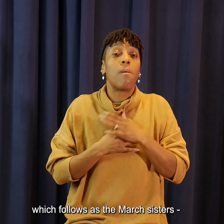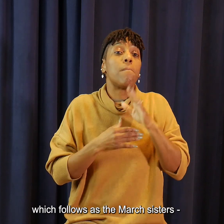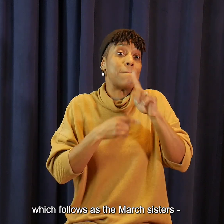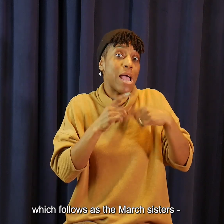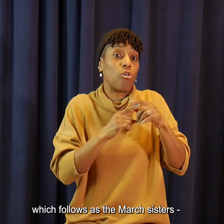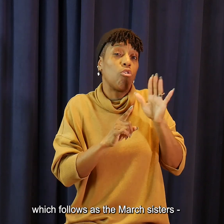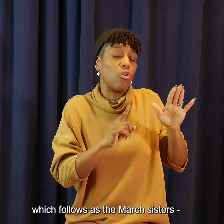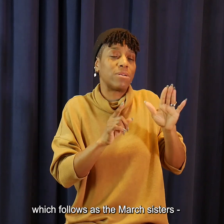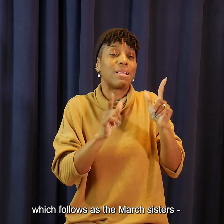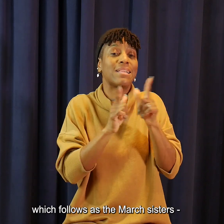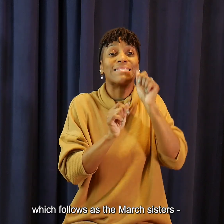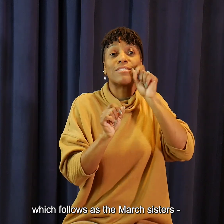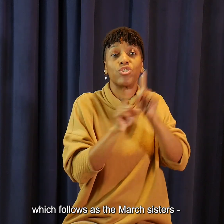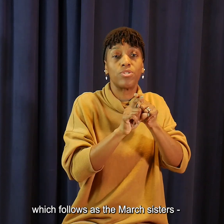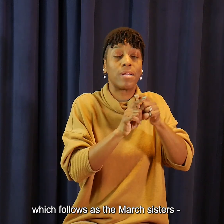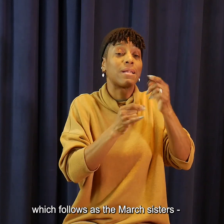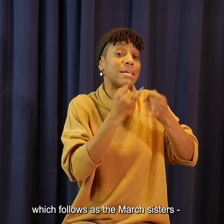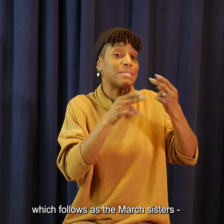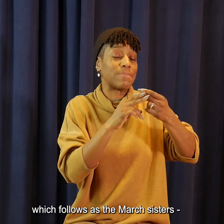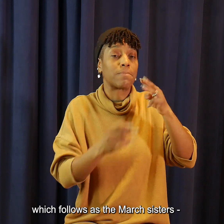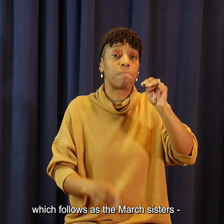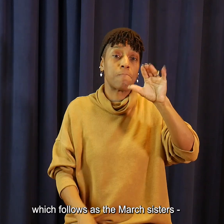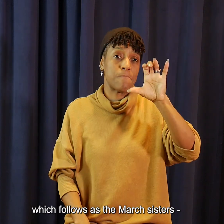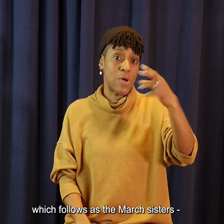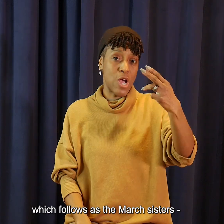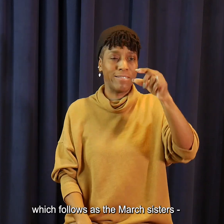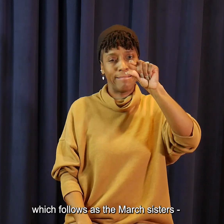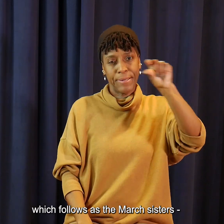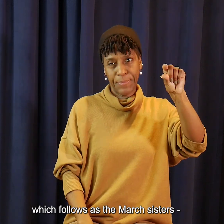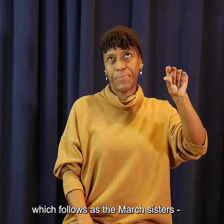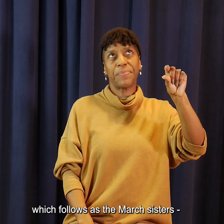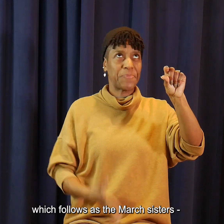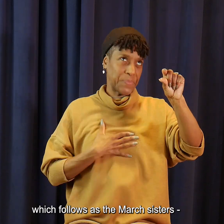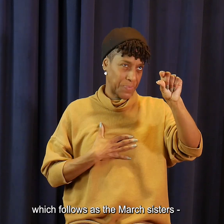which follows as the March sisters,